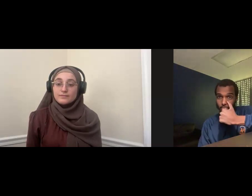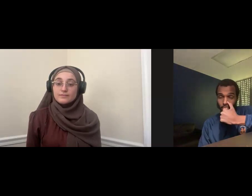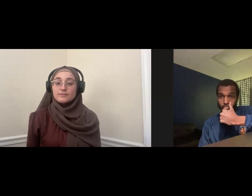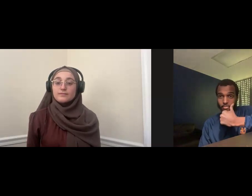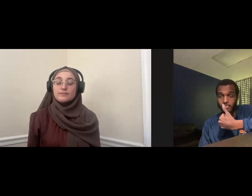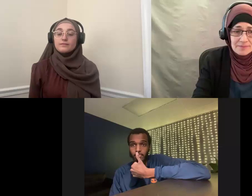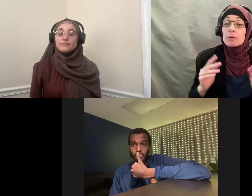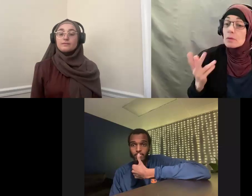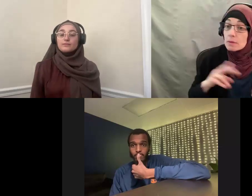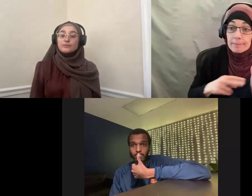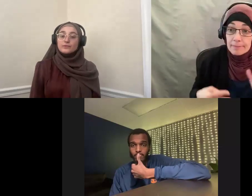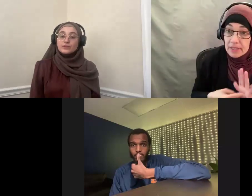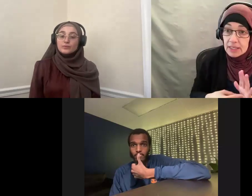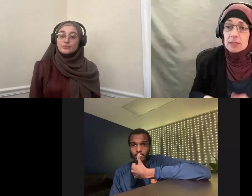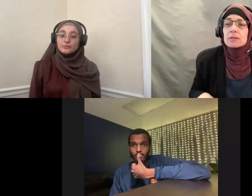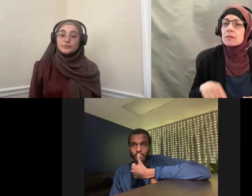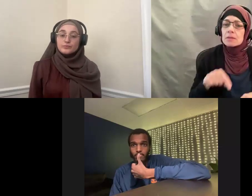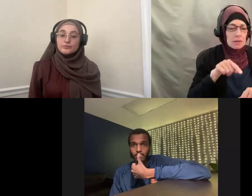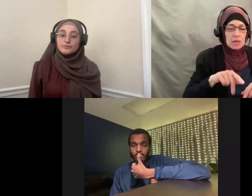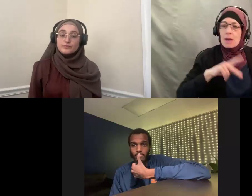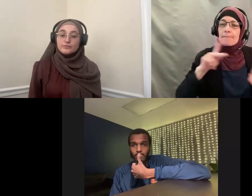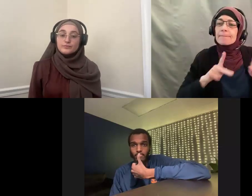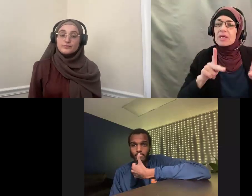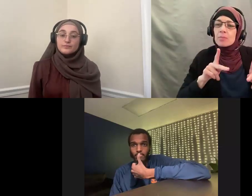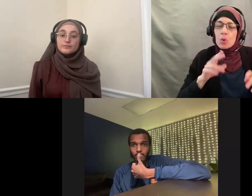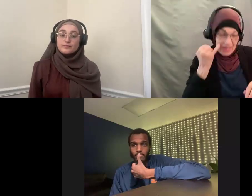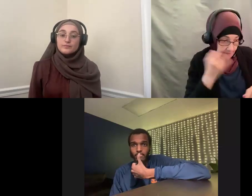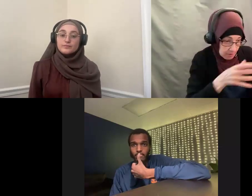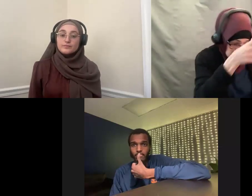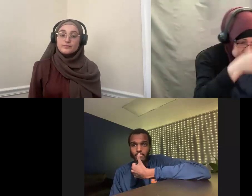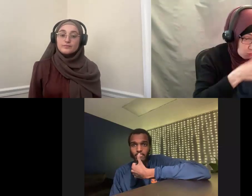That is, they should not touch each other's skin.